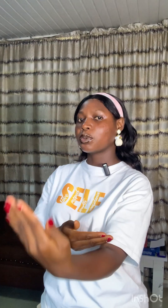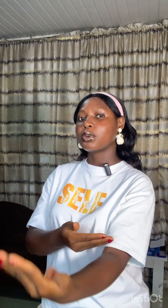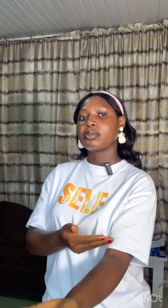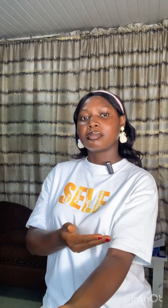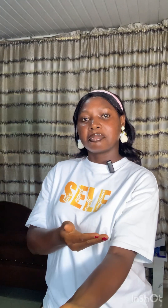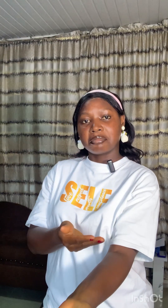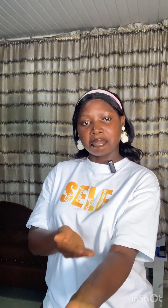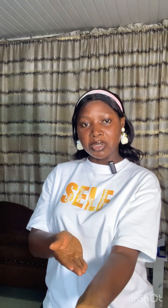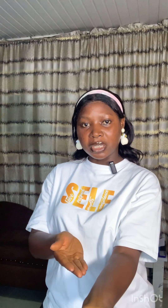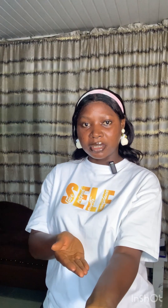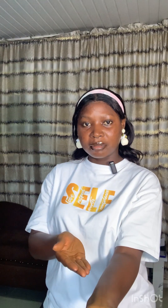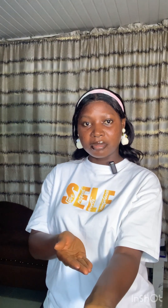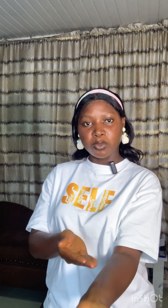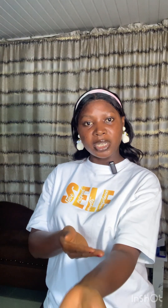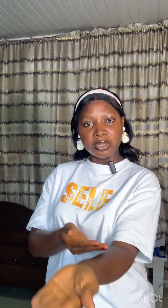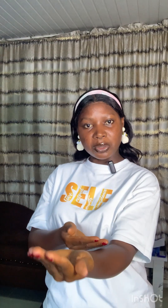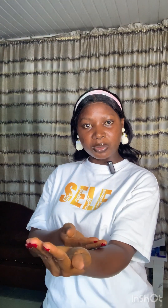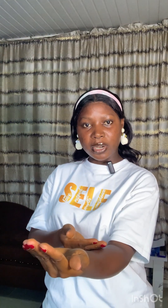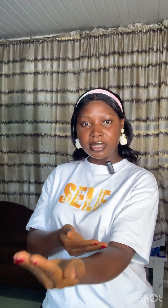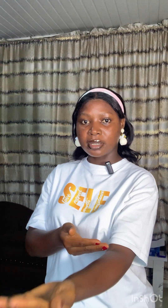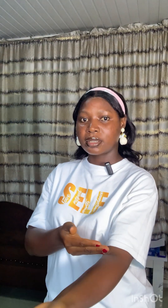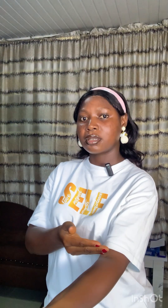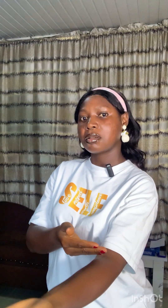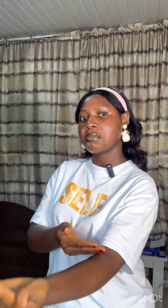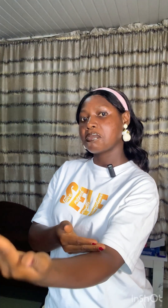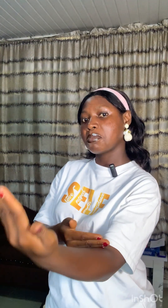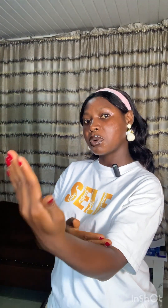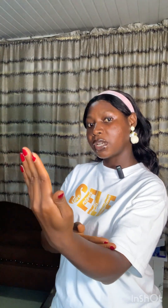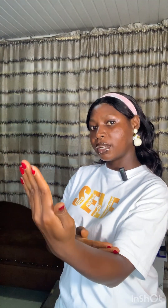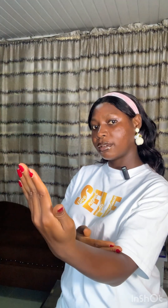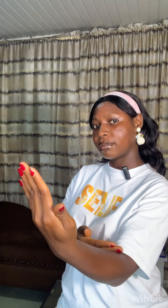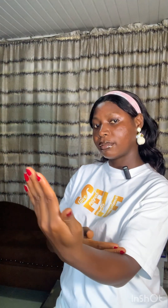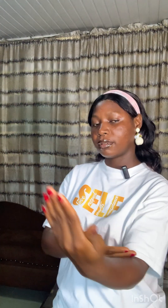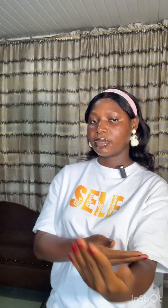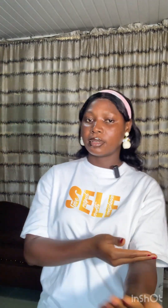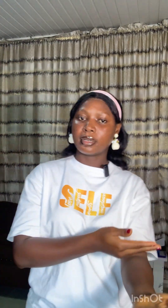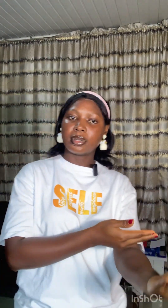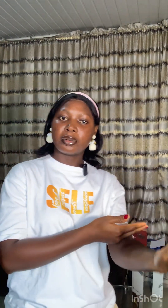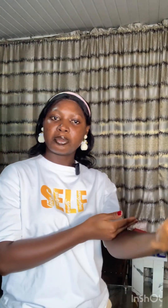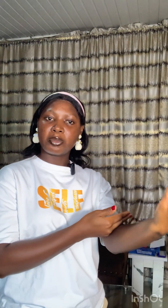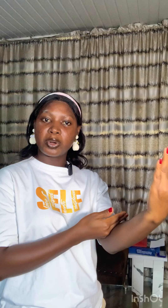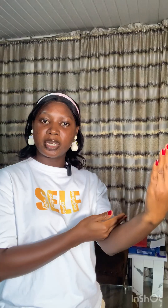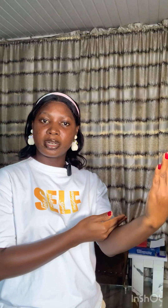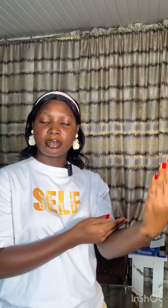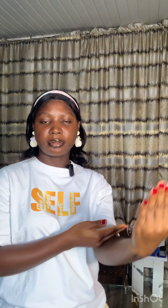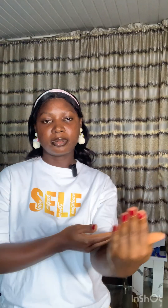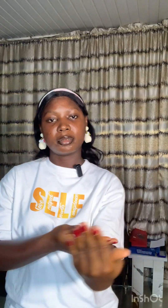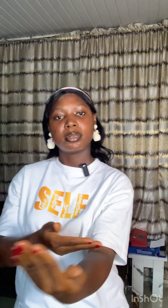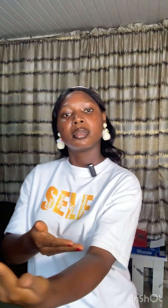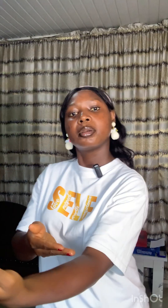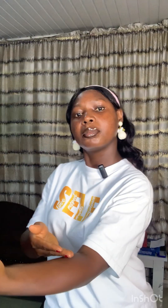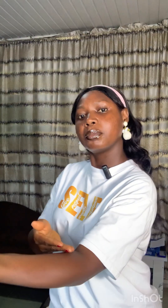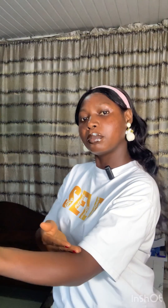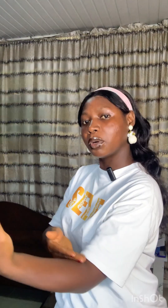So morning, when the sun rises, morning, morning,